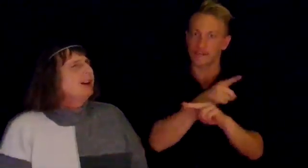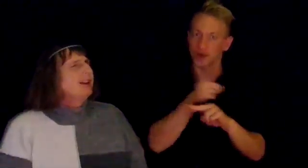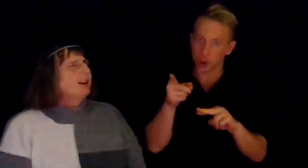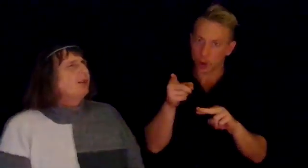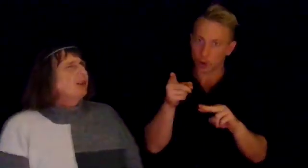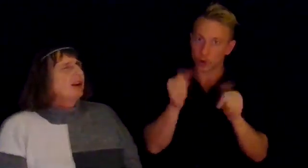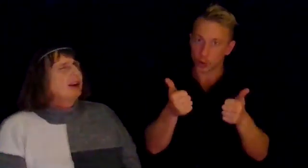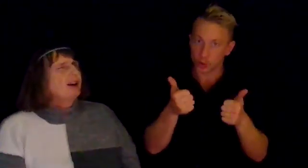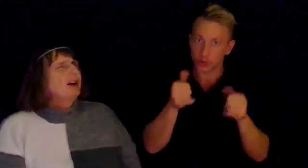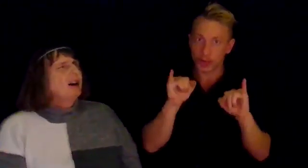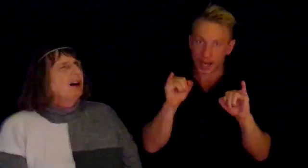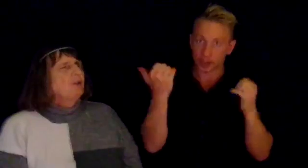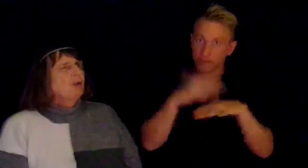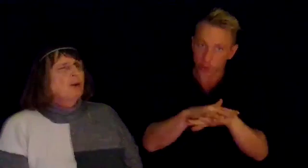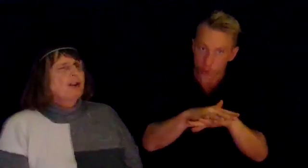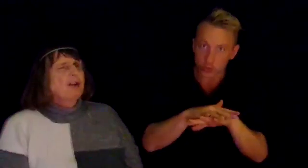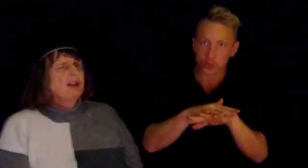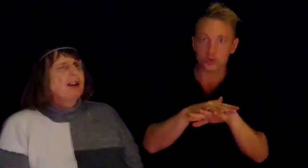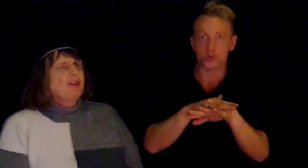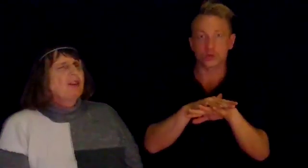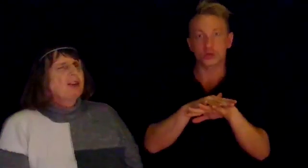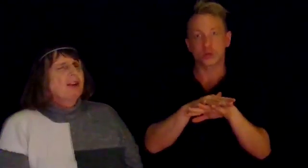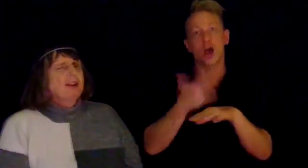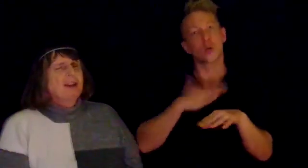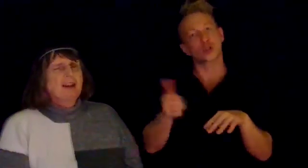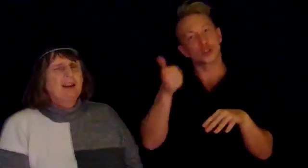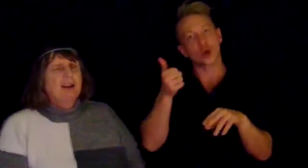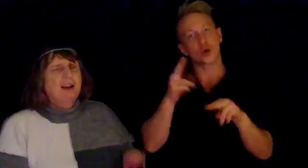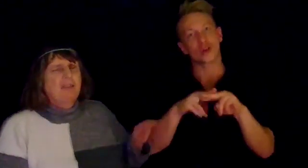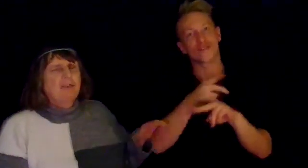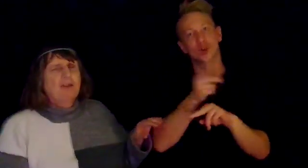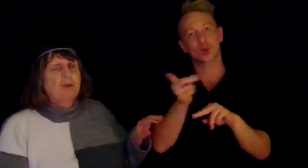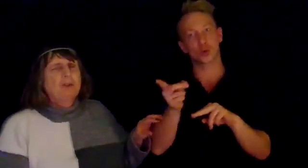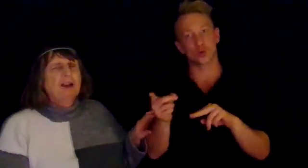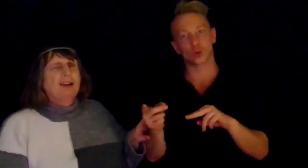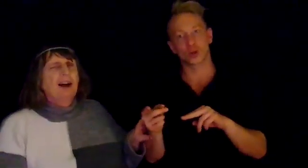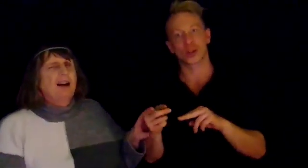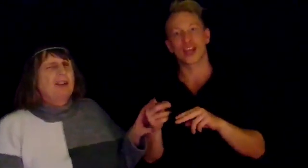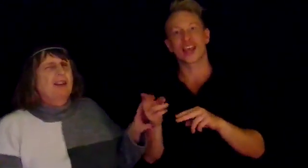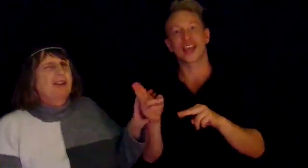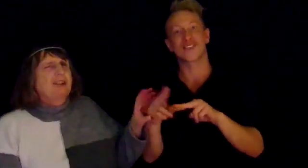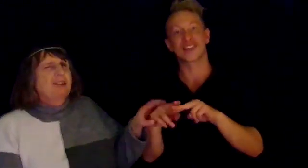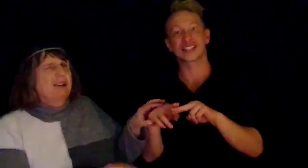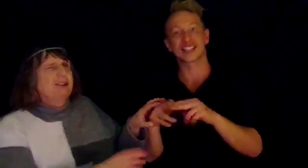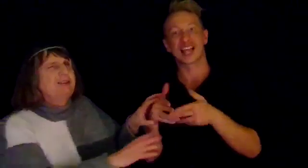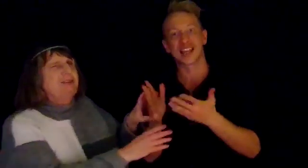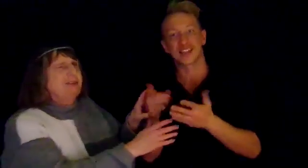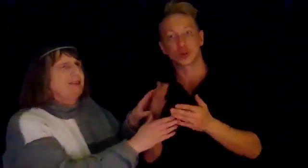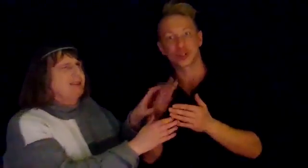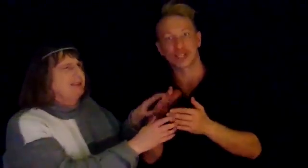confused about anything that I'm saying, whether if there's anything people needed to ask,